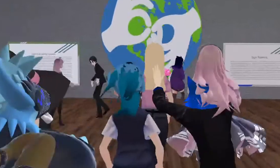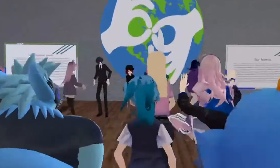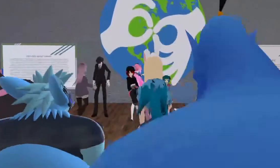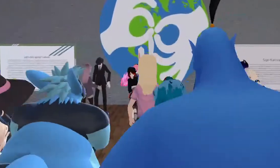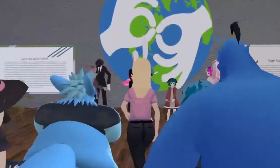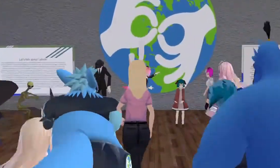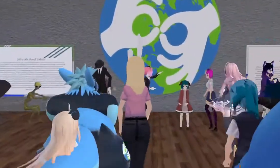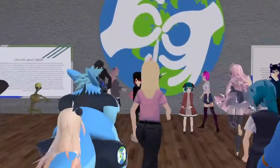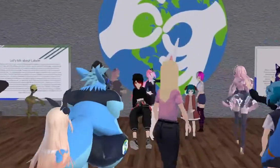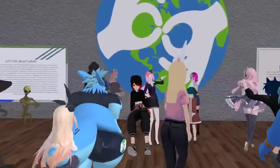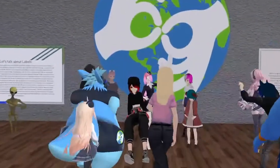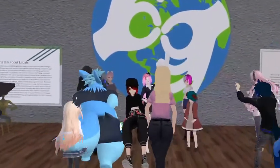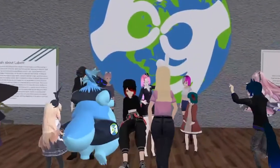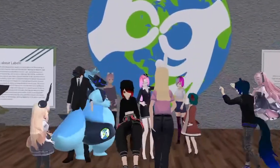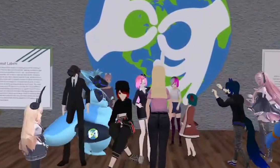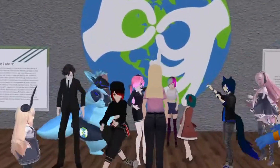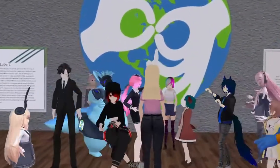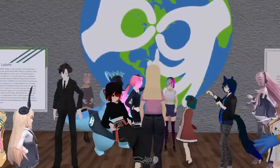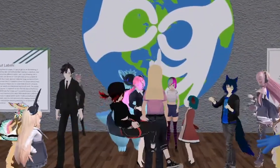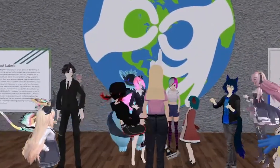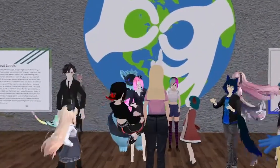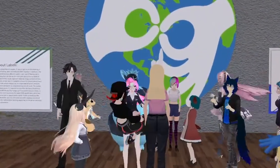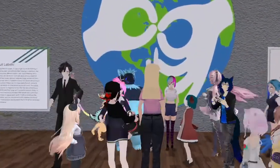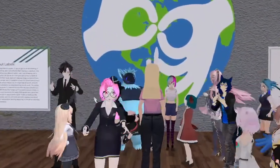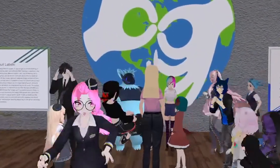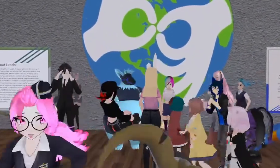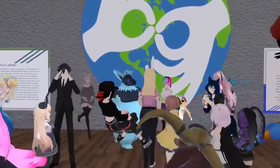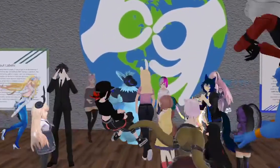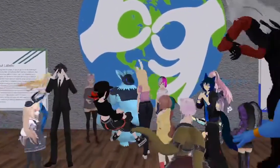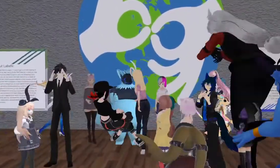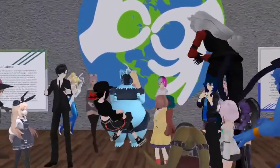For me, Paige is right here, frozen. I don't know why, but that's okay.